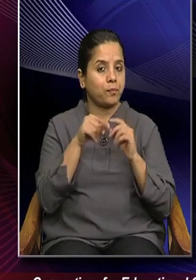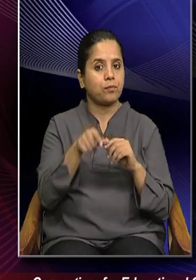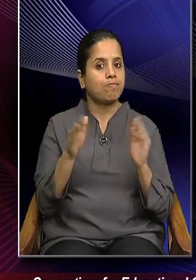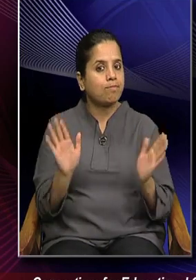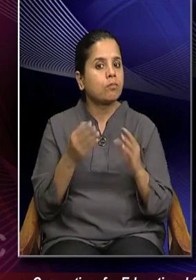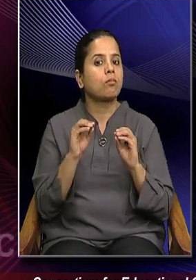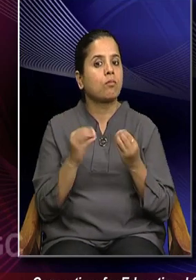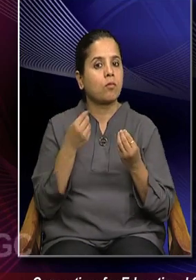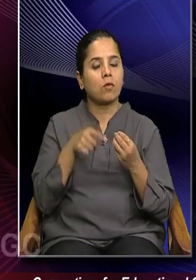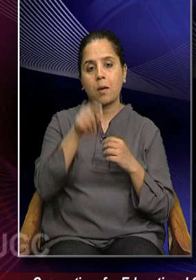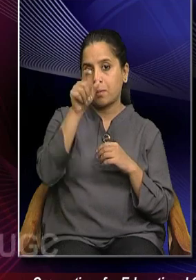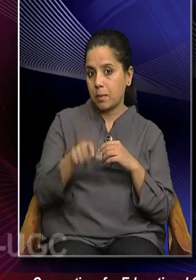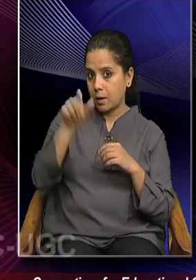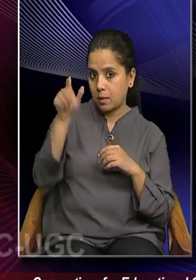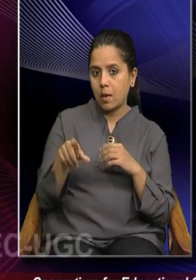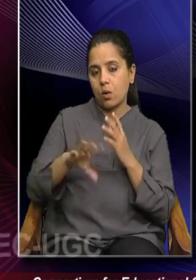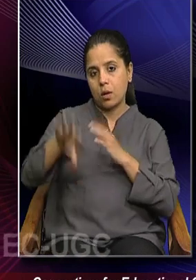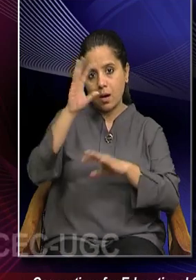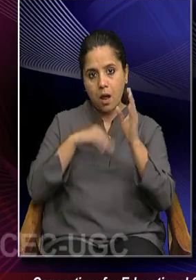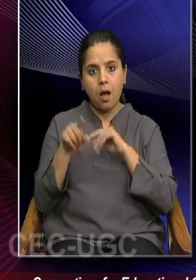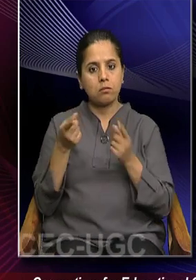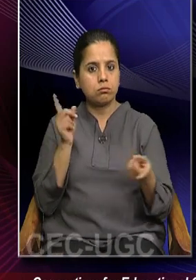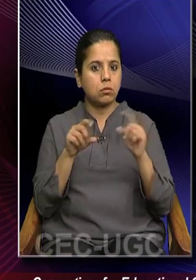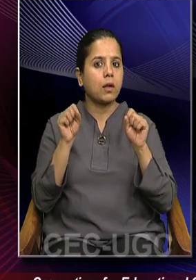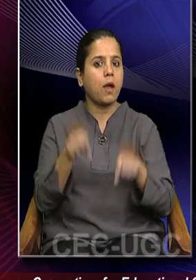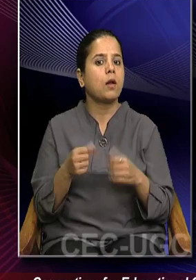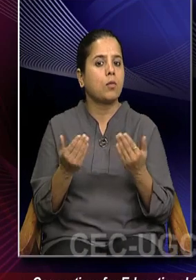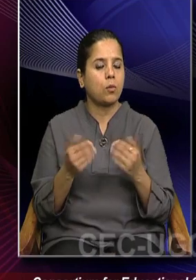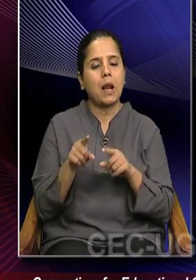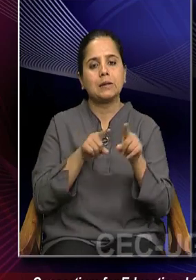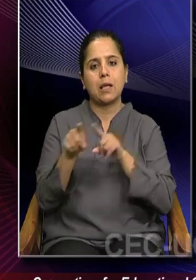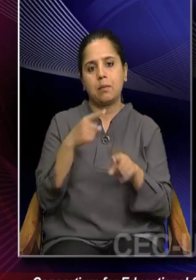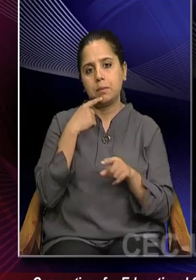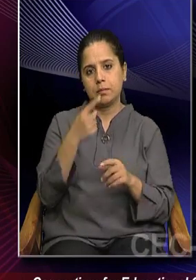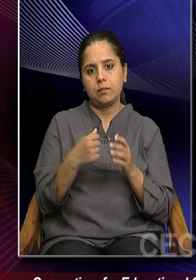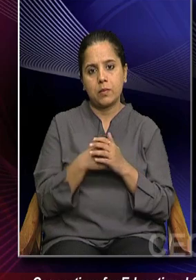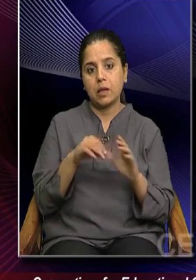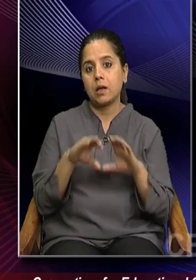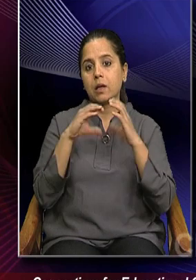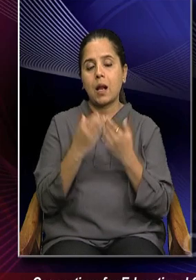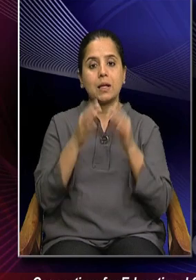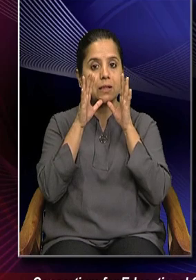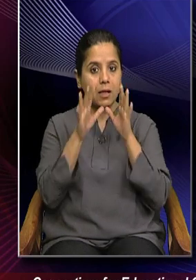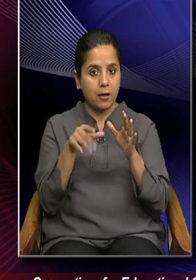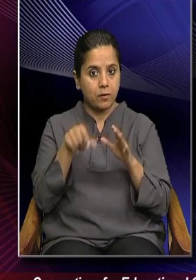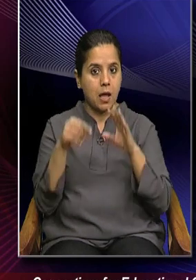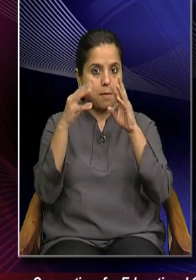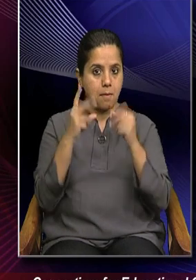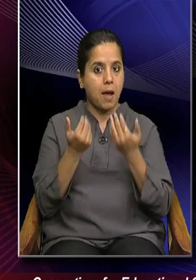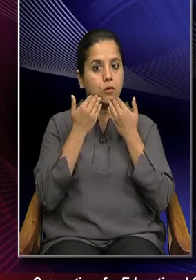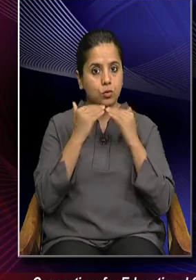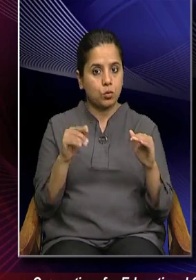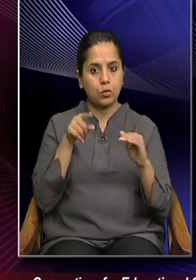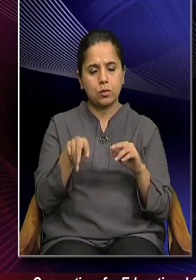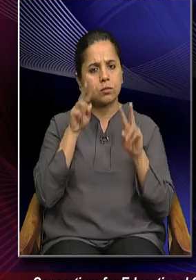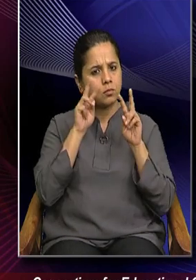enhance the individual learning mechanism. For example, a class 10th math student